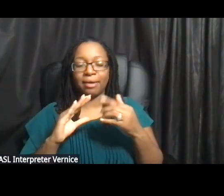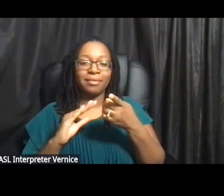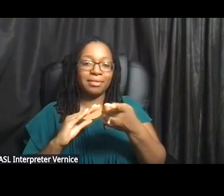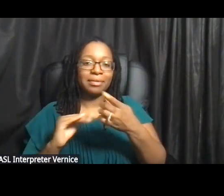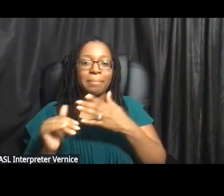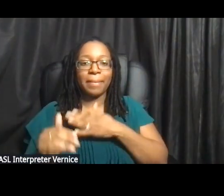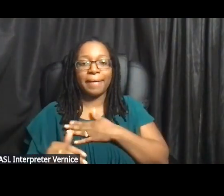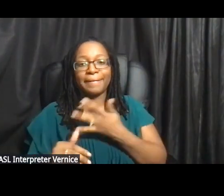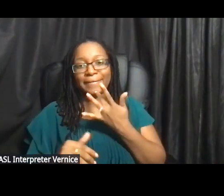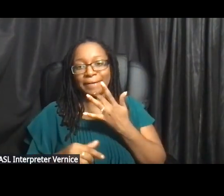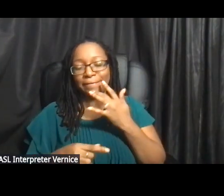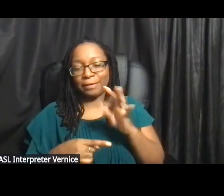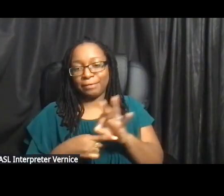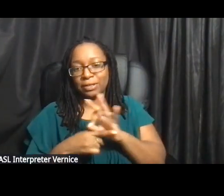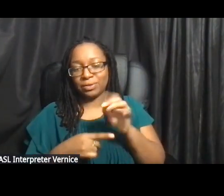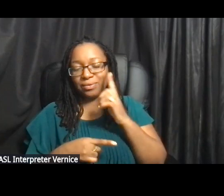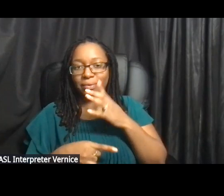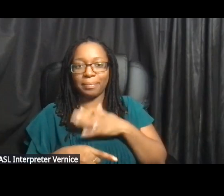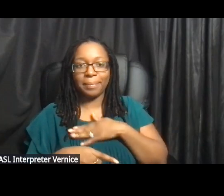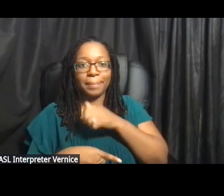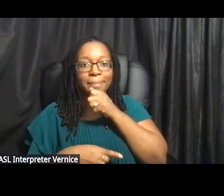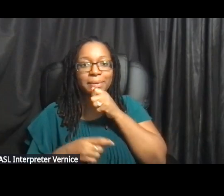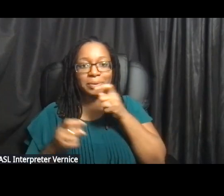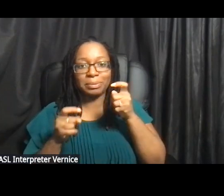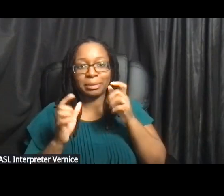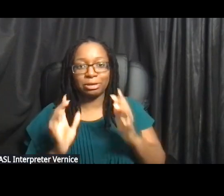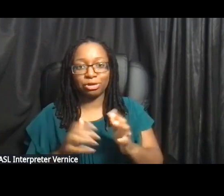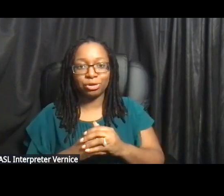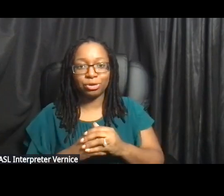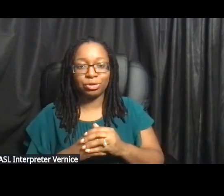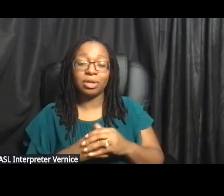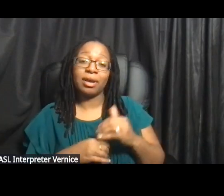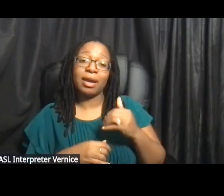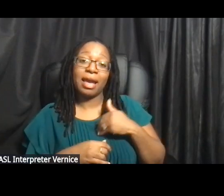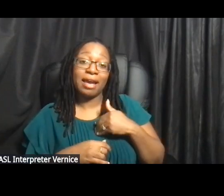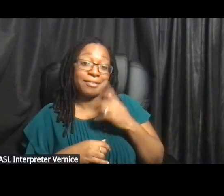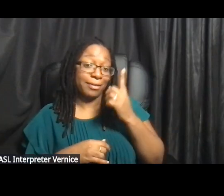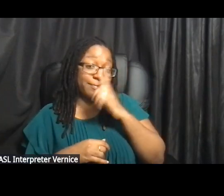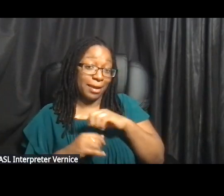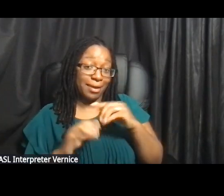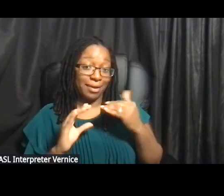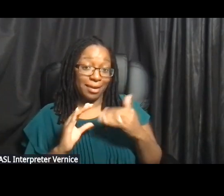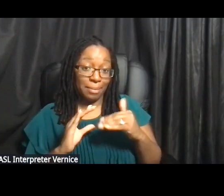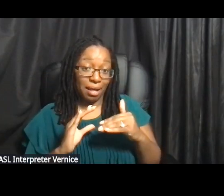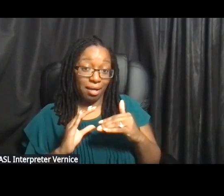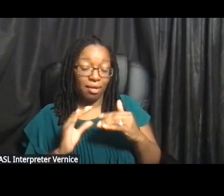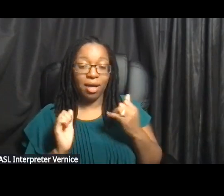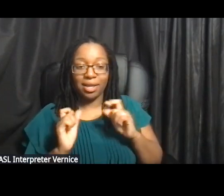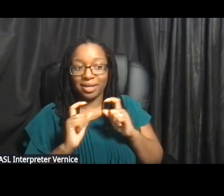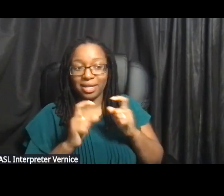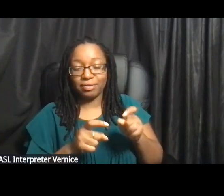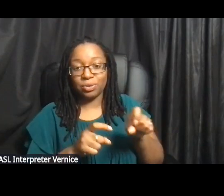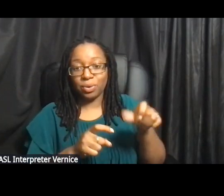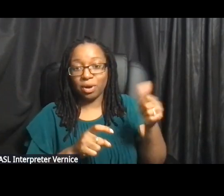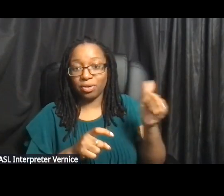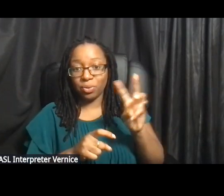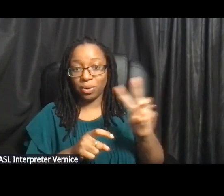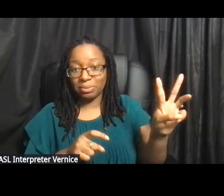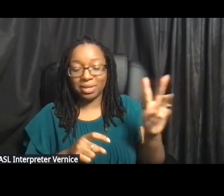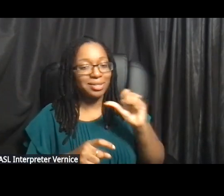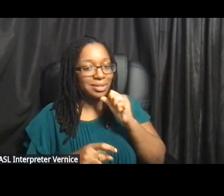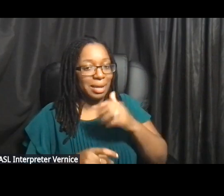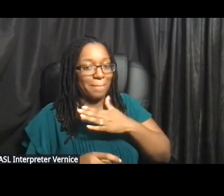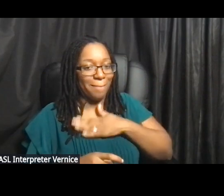feature on my password manager. It gives me a fake email address that I can then go give to websites. So I'm not handing out my